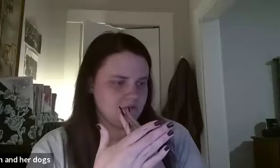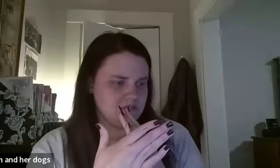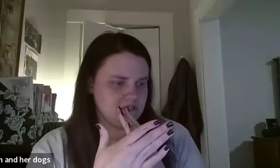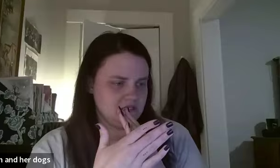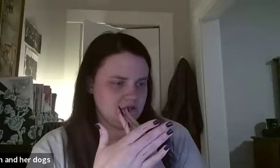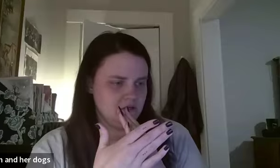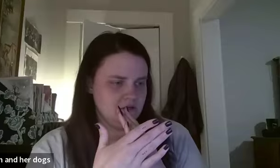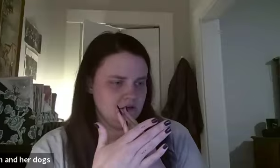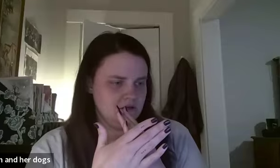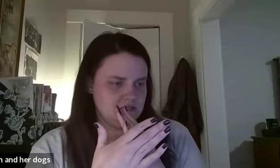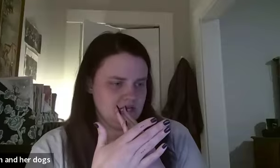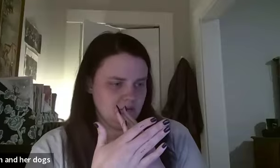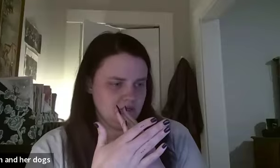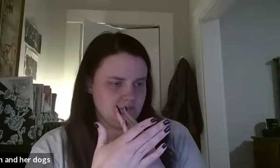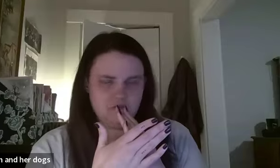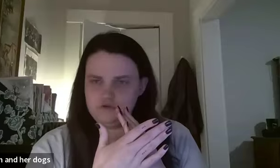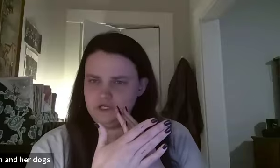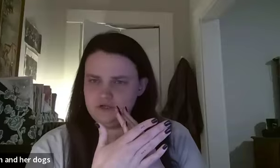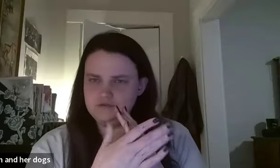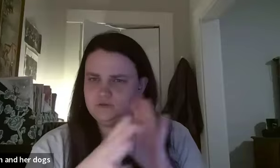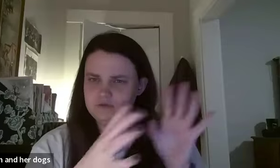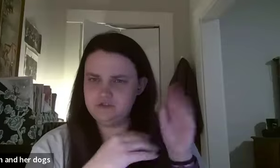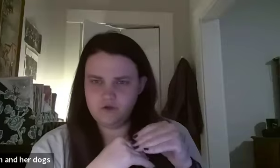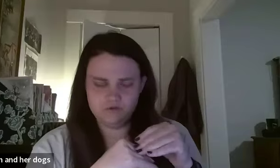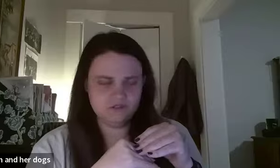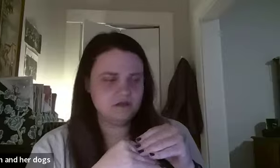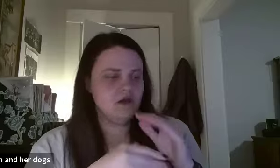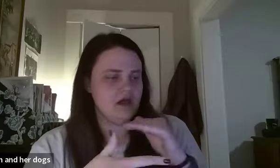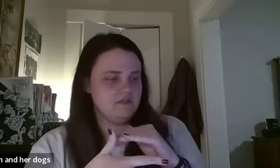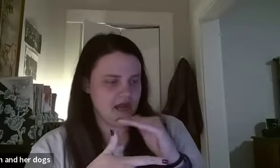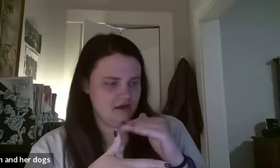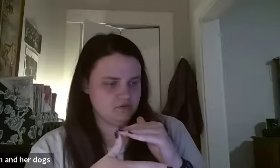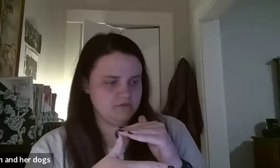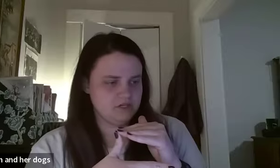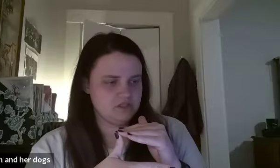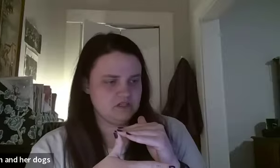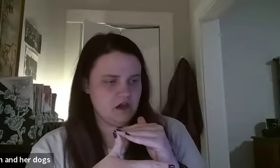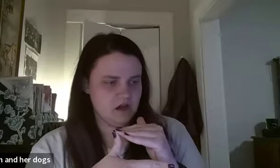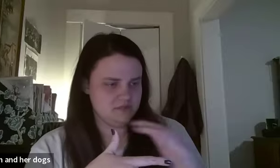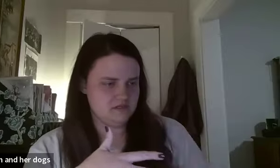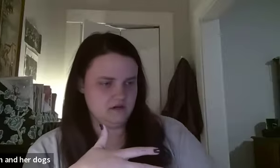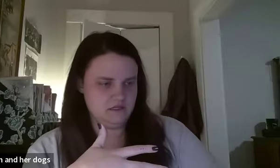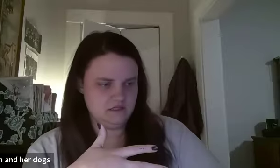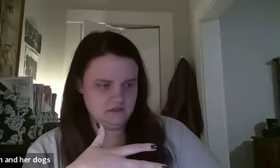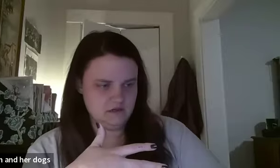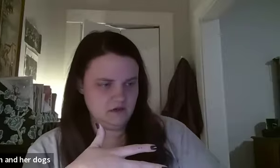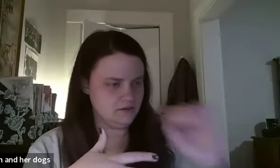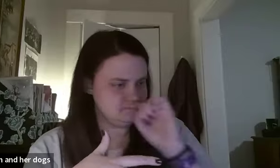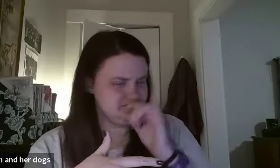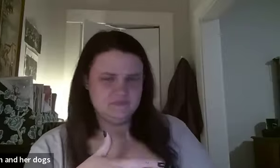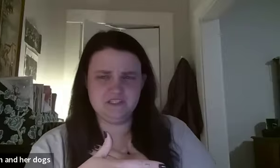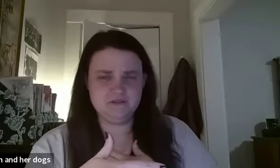we did day, week, month, or year. So we'll do those. And then after we finish the time signs, excuse